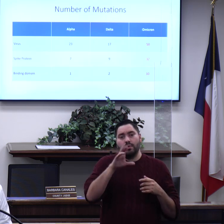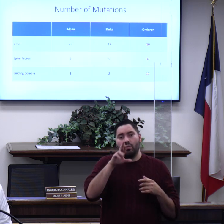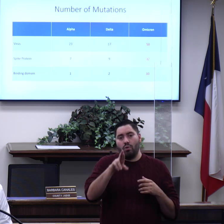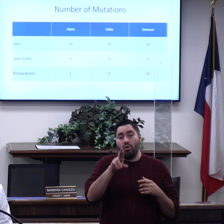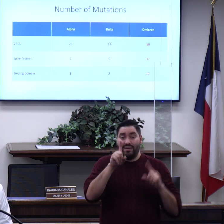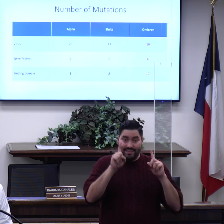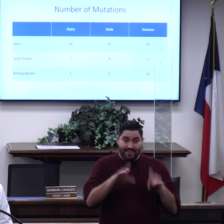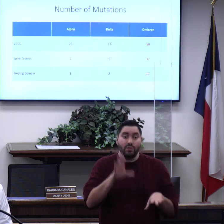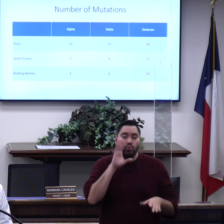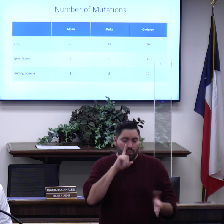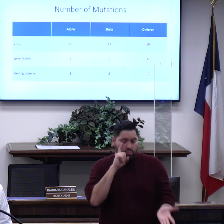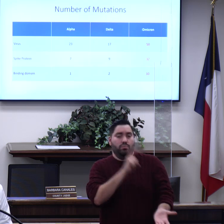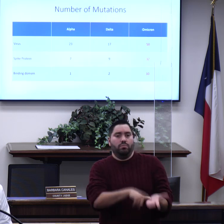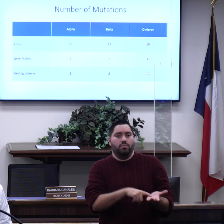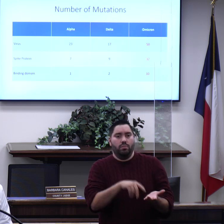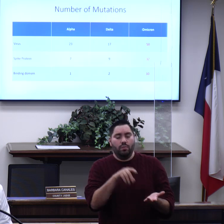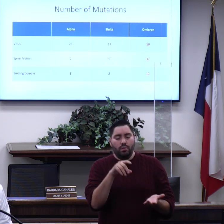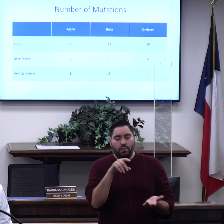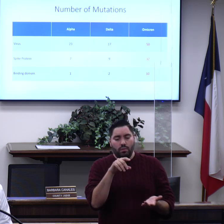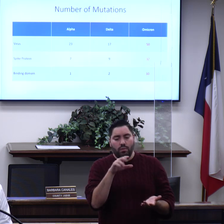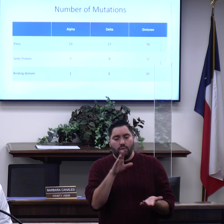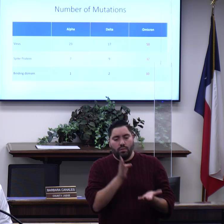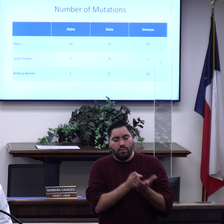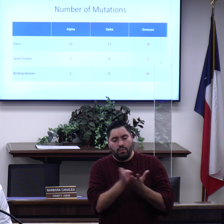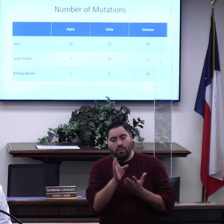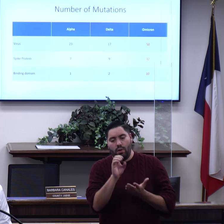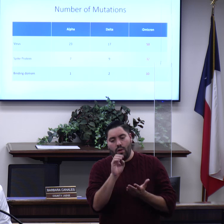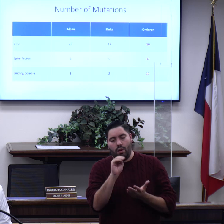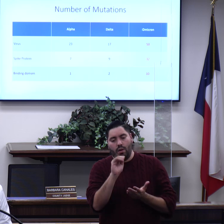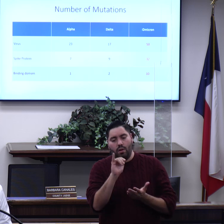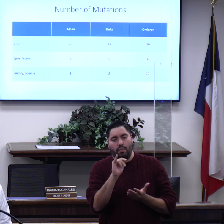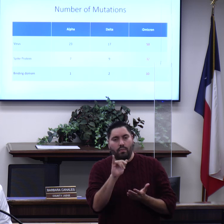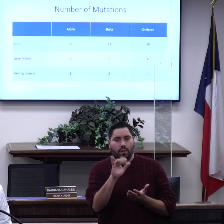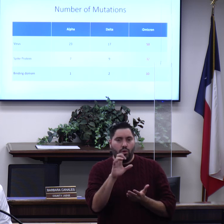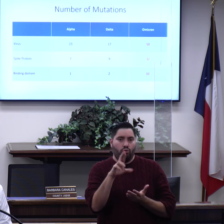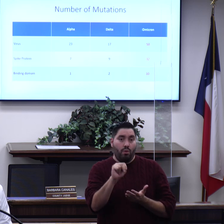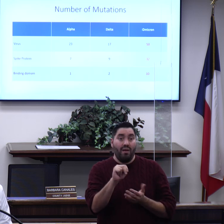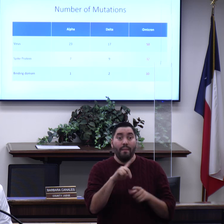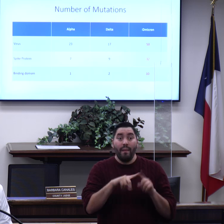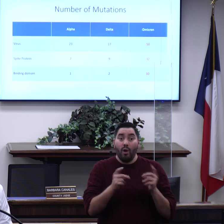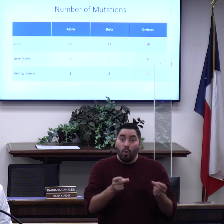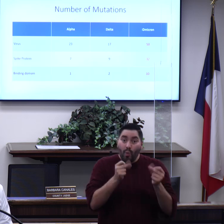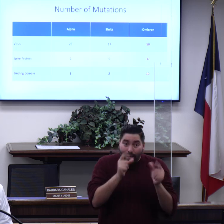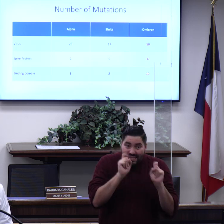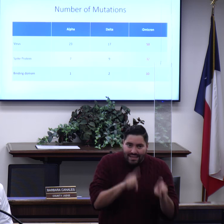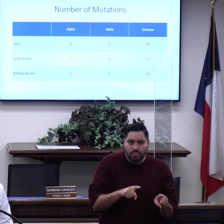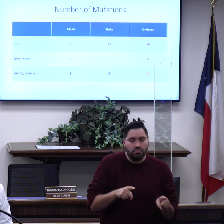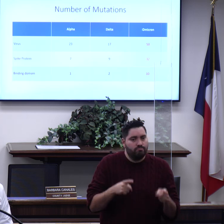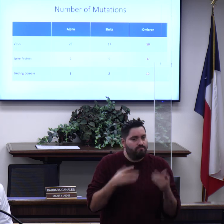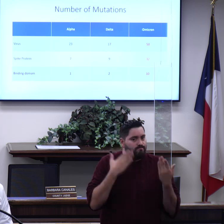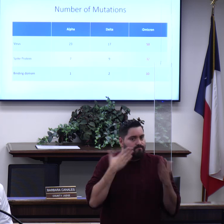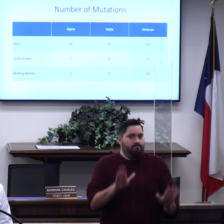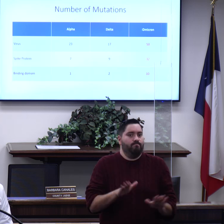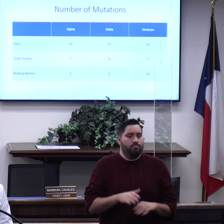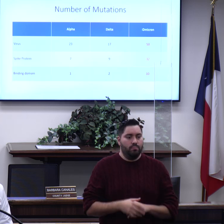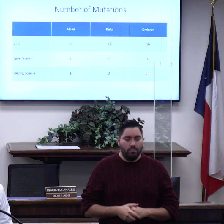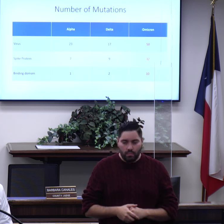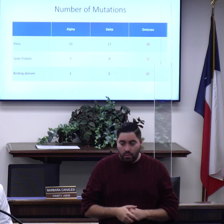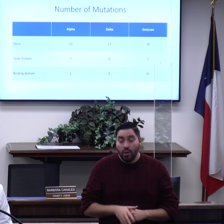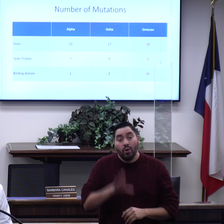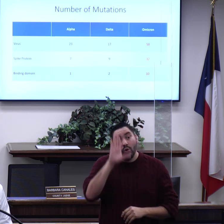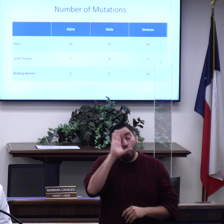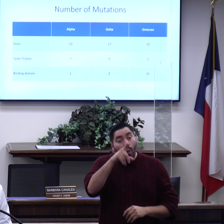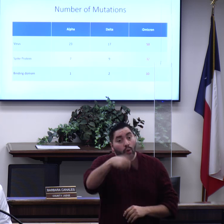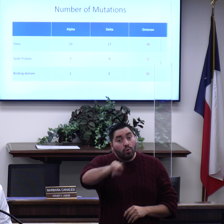variant, but we're not so sure about the rapid antigen tests or home kit tests. As you all know, we make